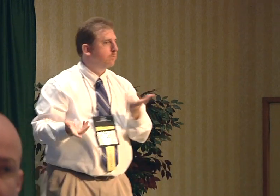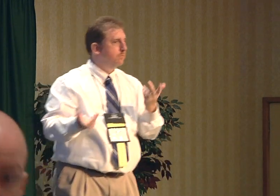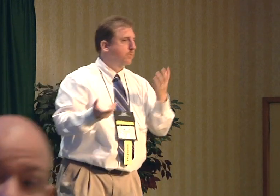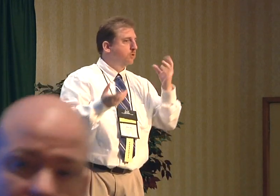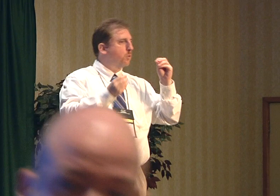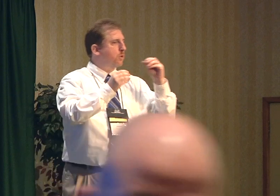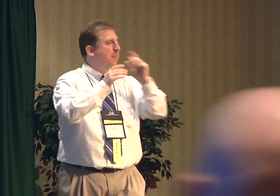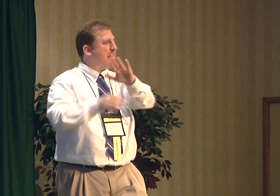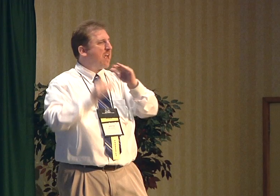language and culture group.